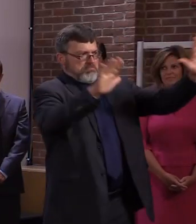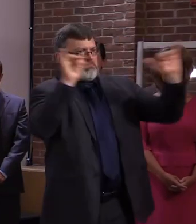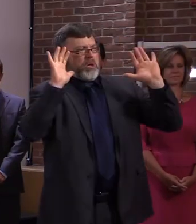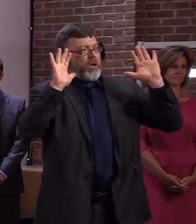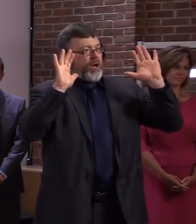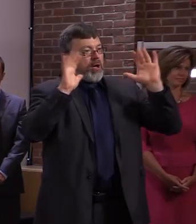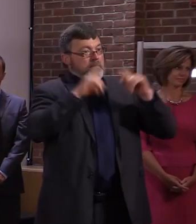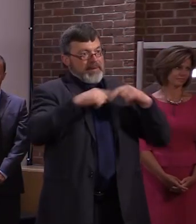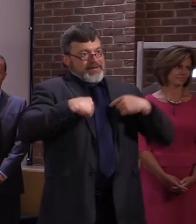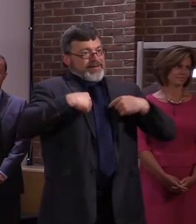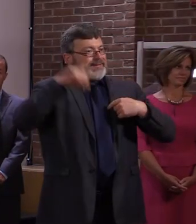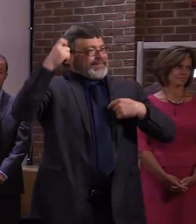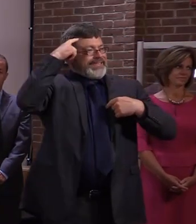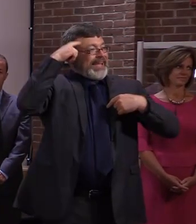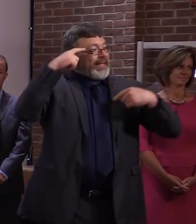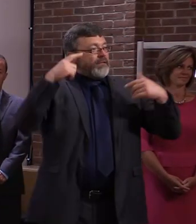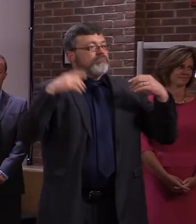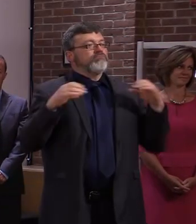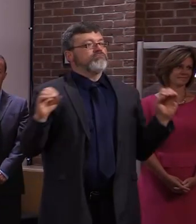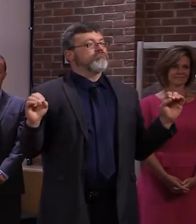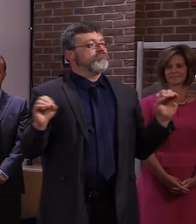as before the pandemic.